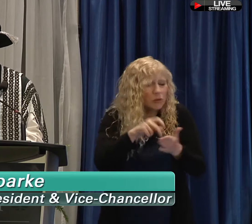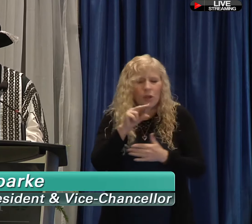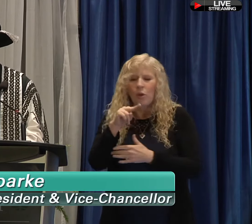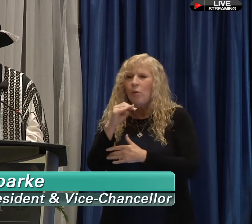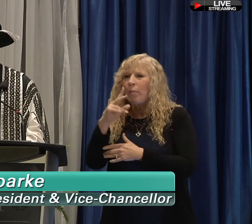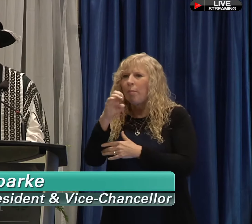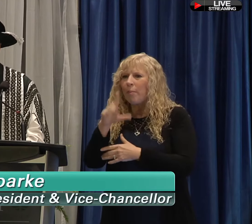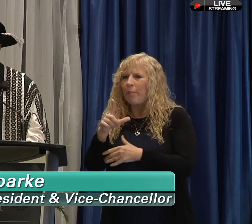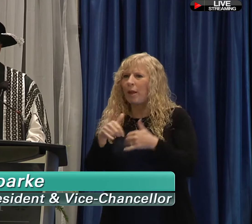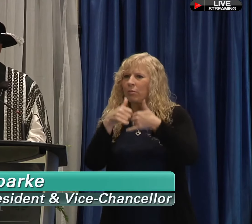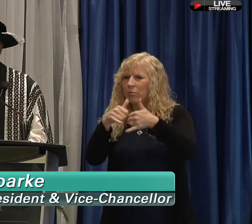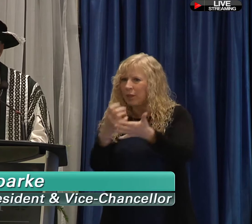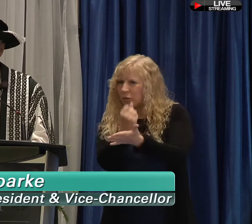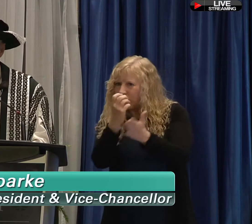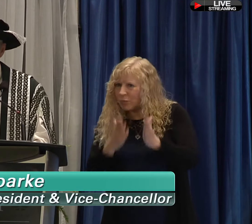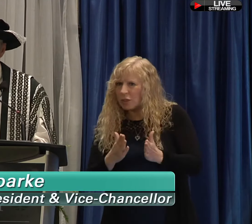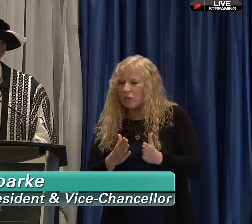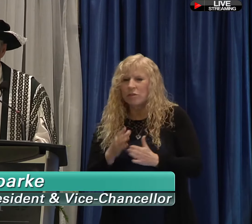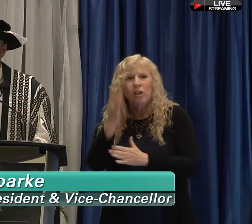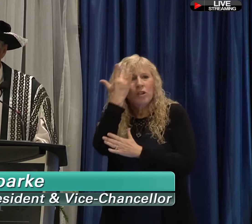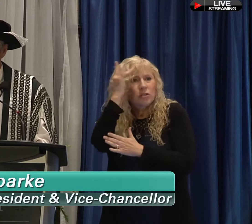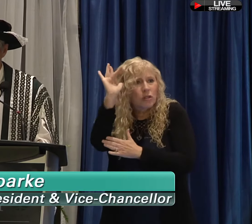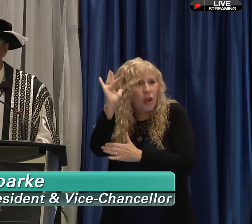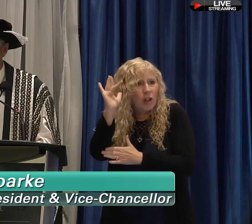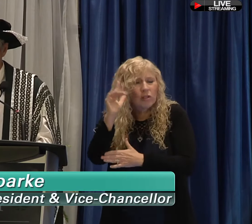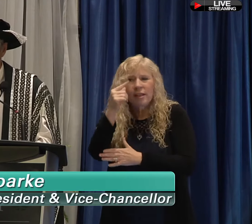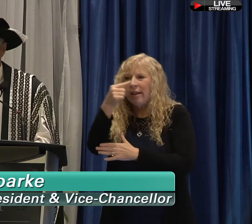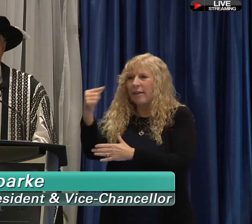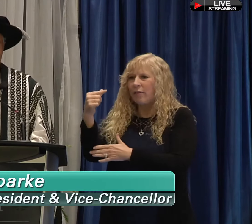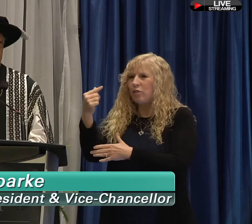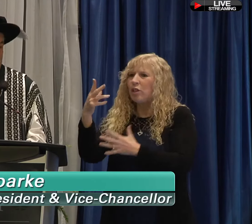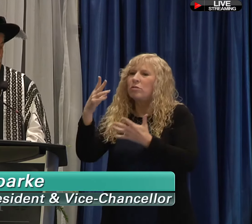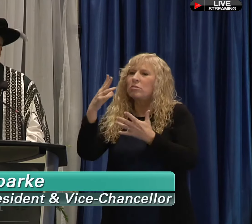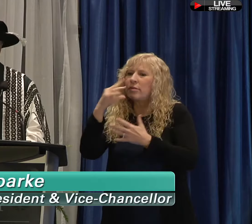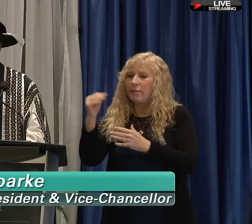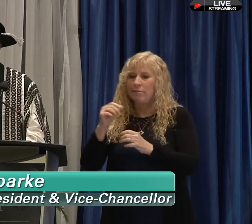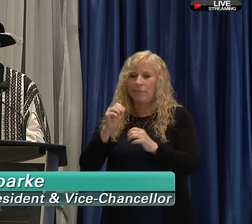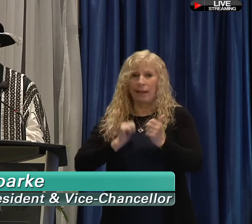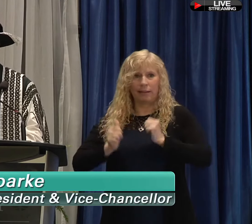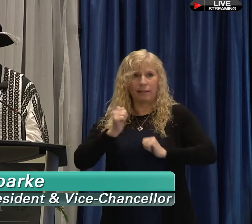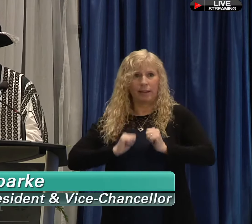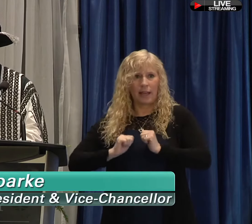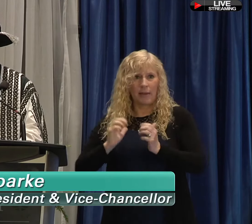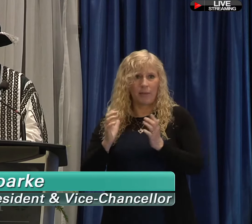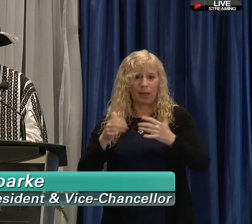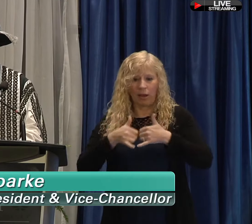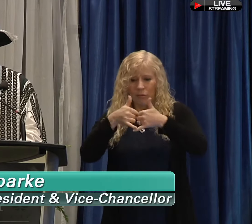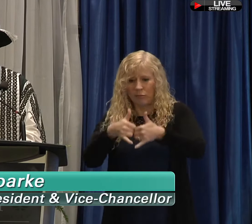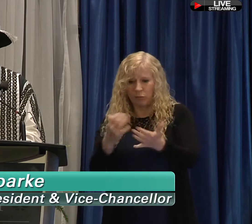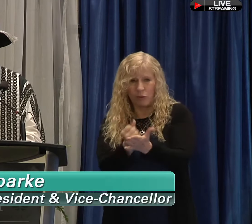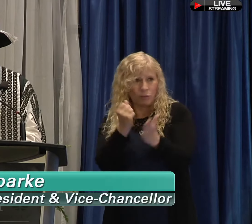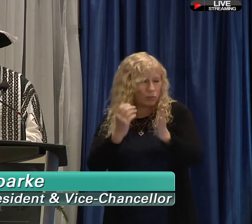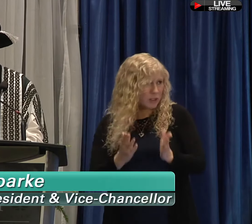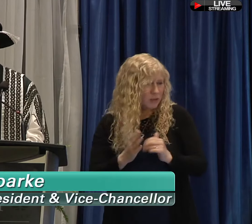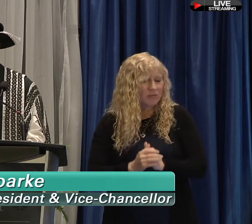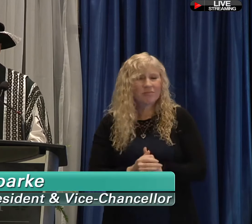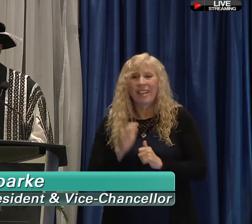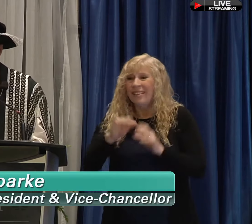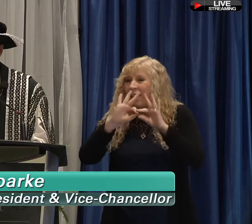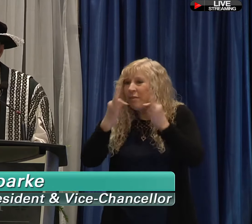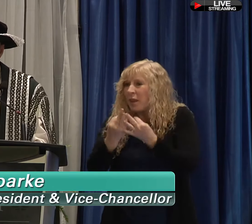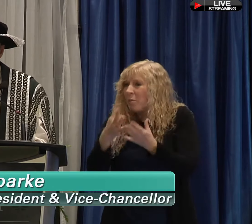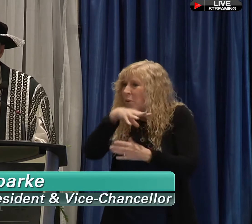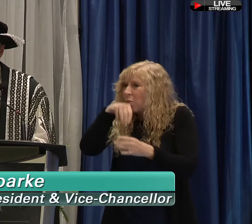Prize winners, Rhodes Scholars, and Governor General and Academy Award winners. This family